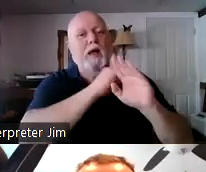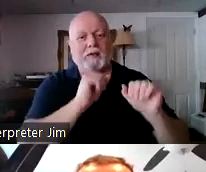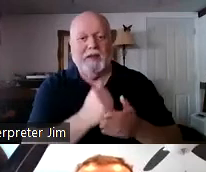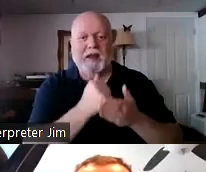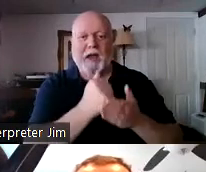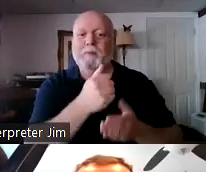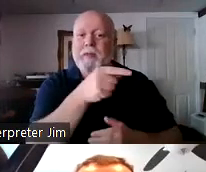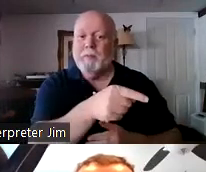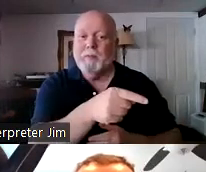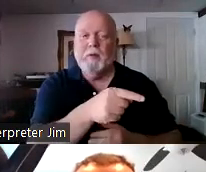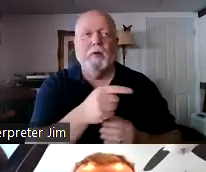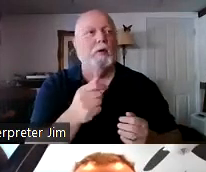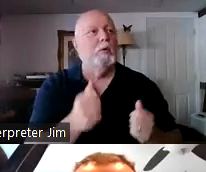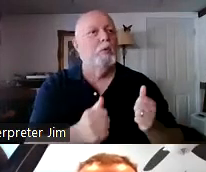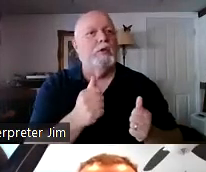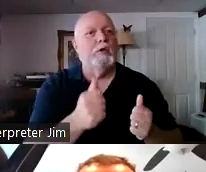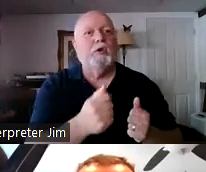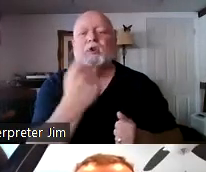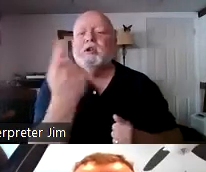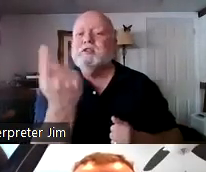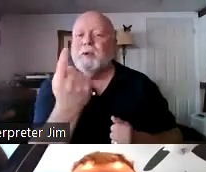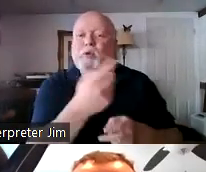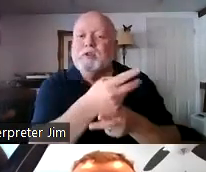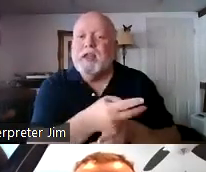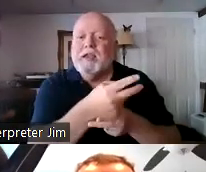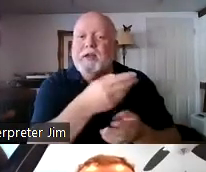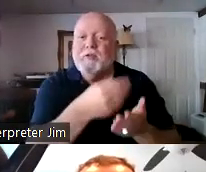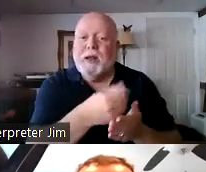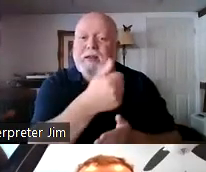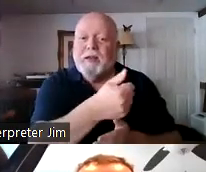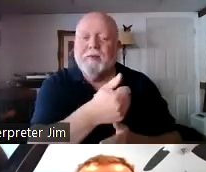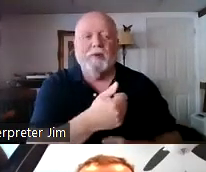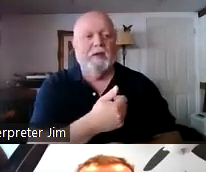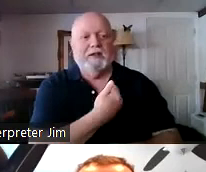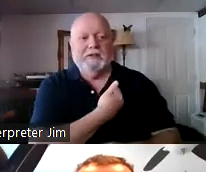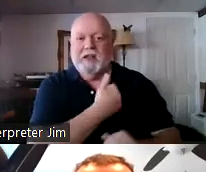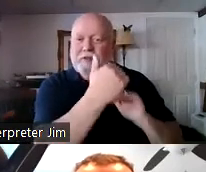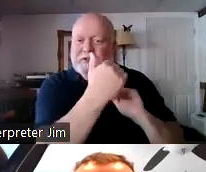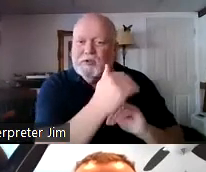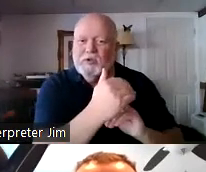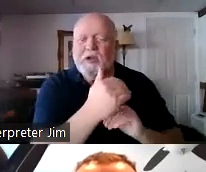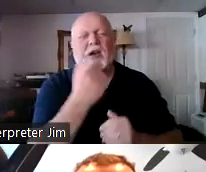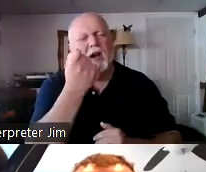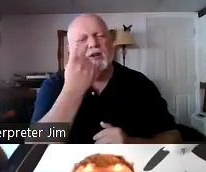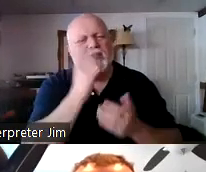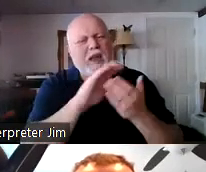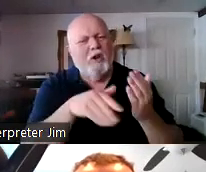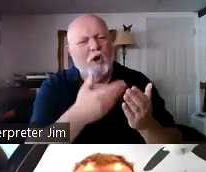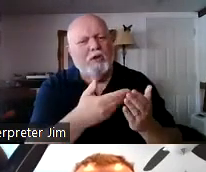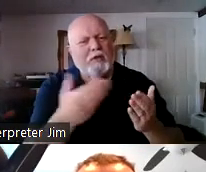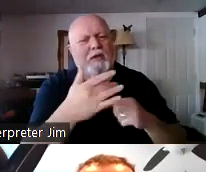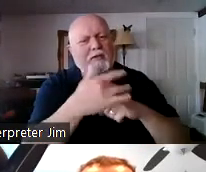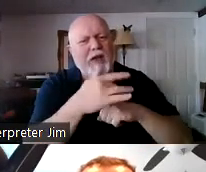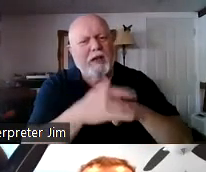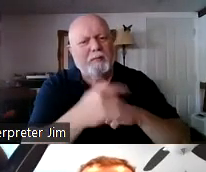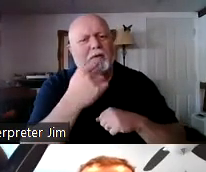be, somebody to watch your money for you, whether that be self-exclusion, understand all those things that are available in terms of